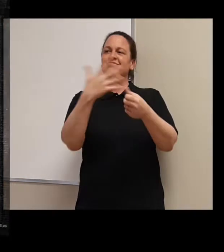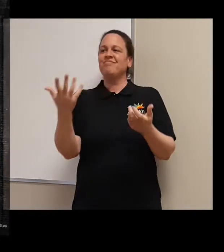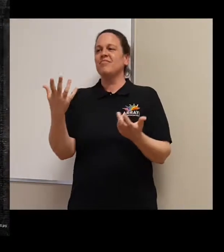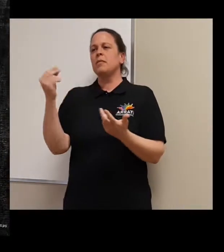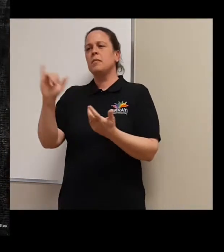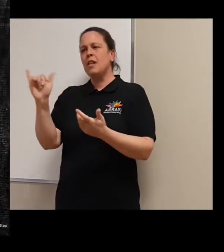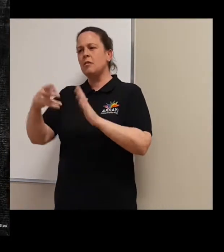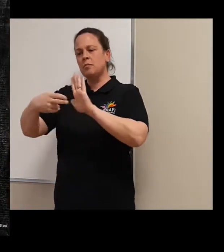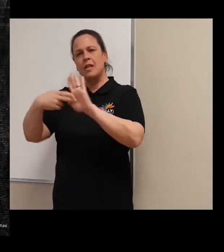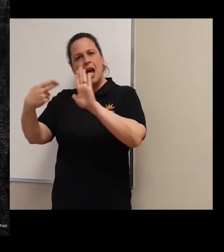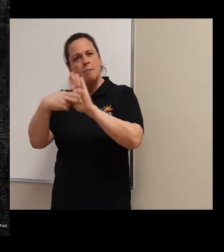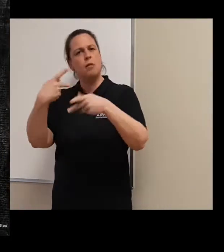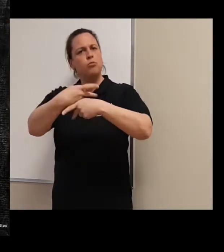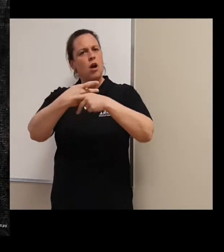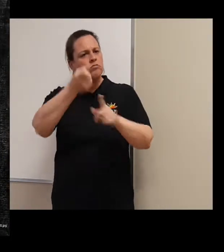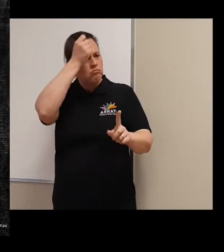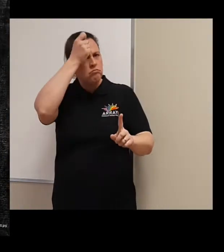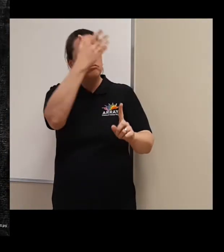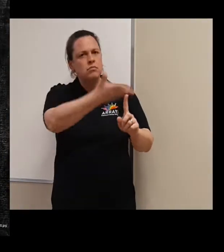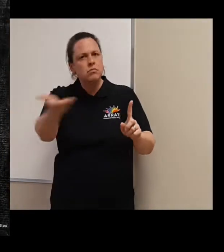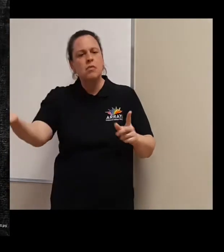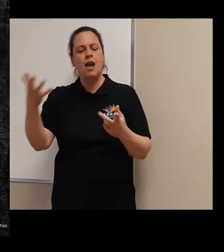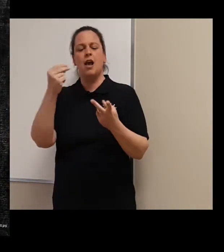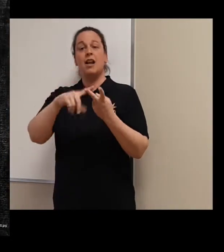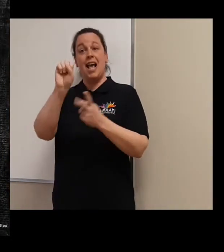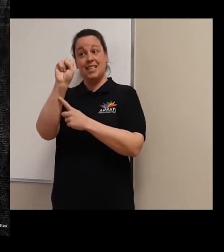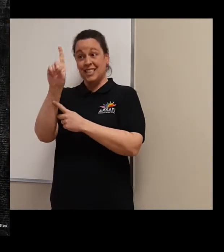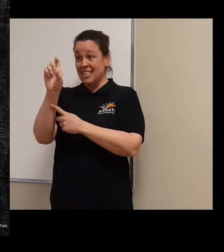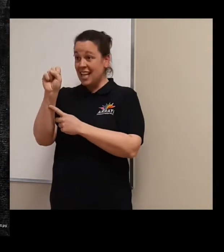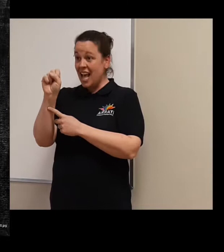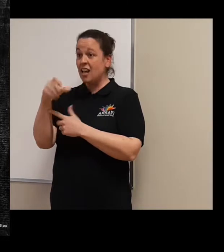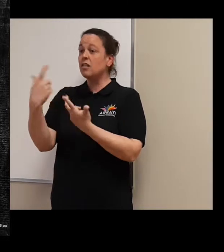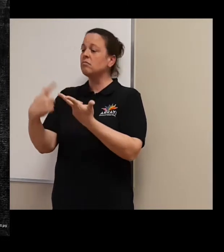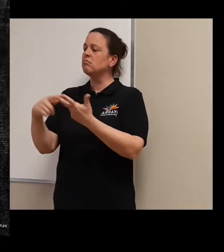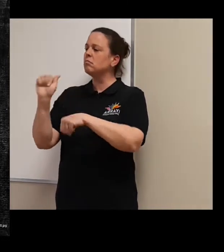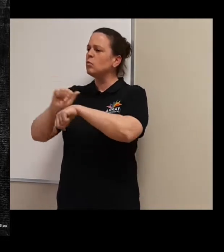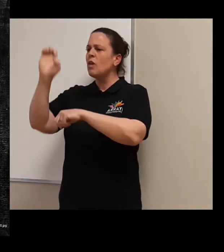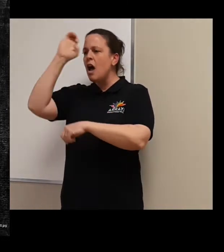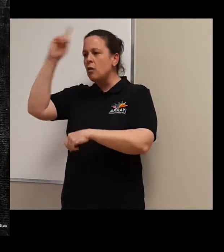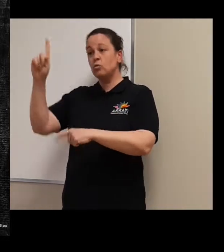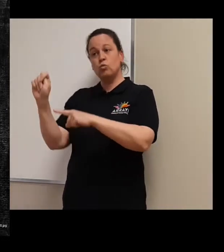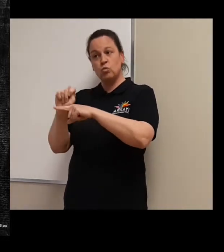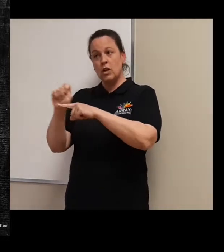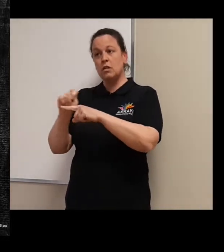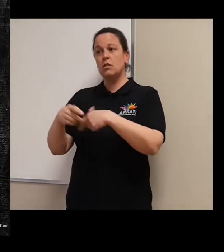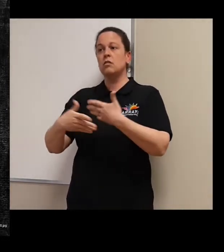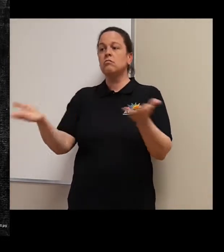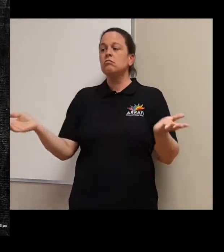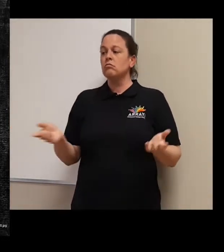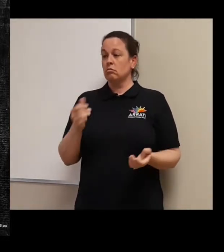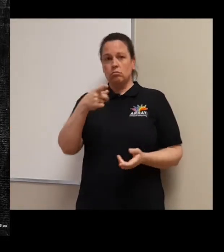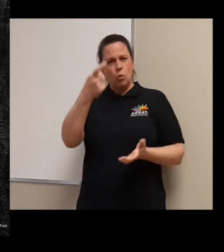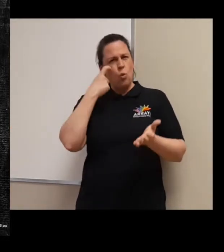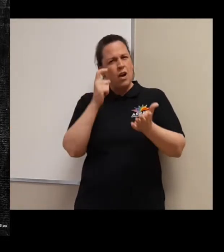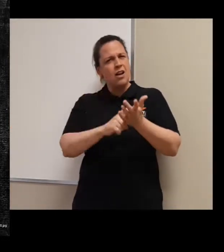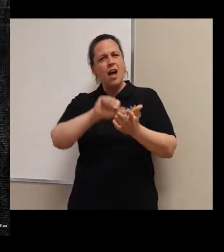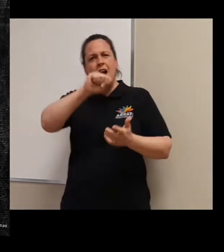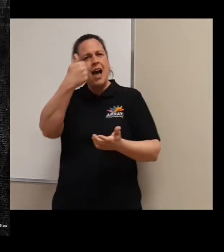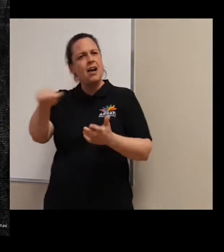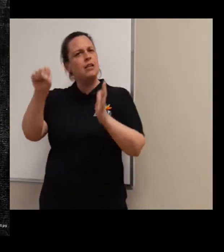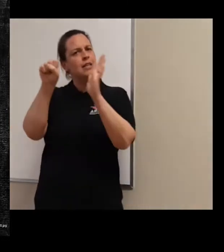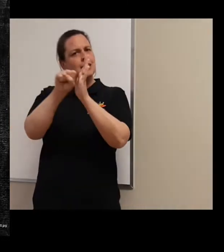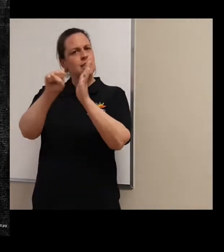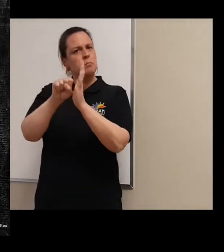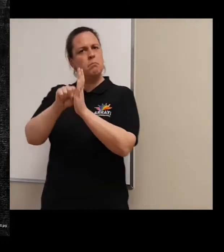like the labeling of products, safety data sheets or SDS, and work education training. Do